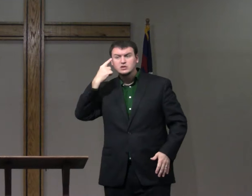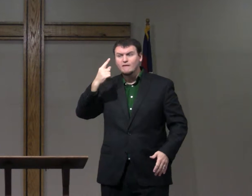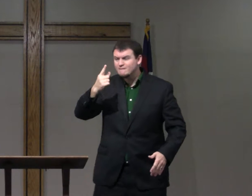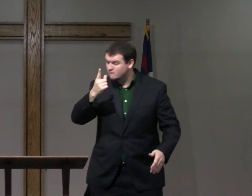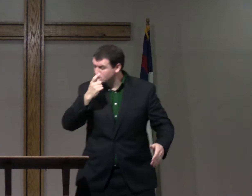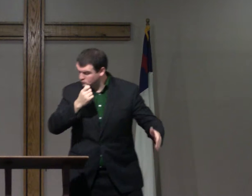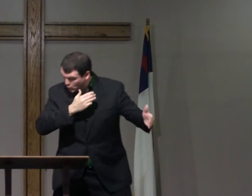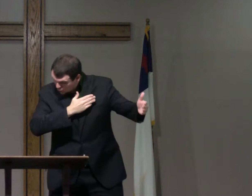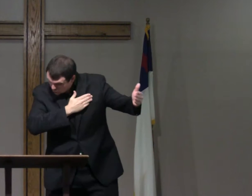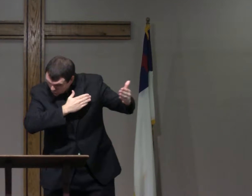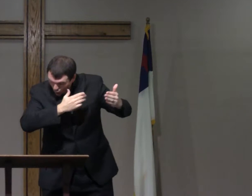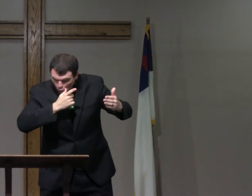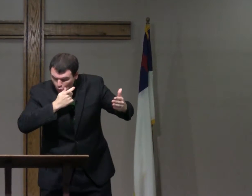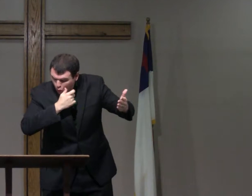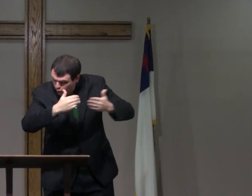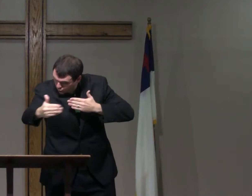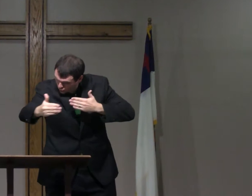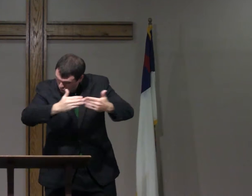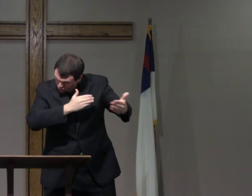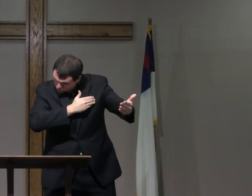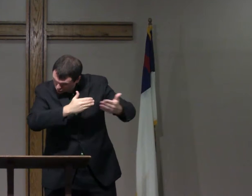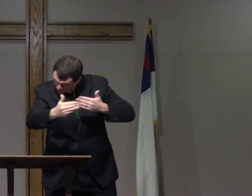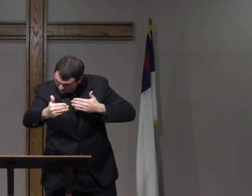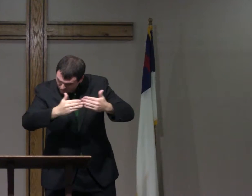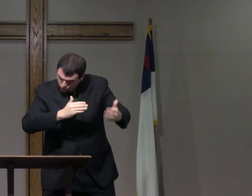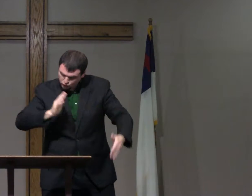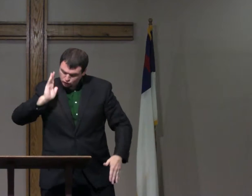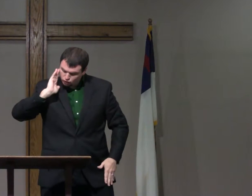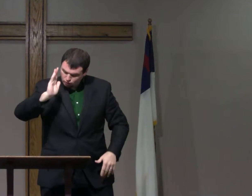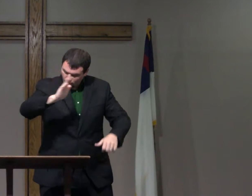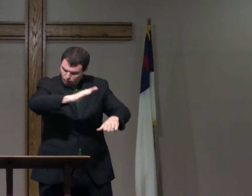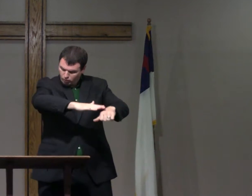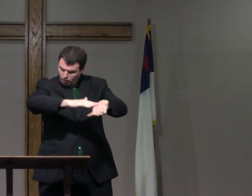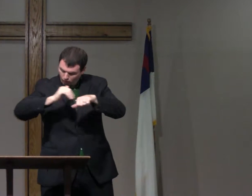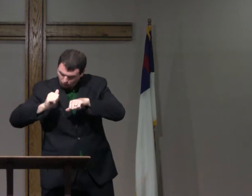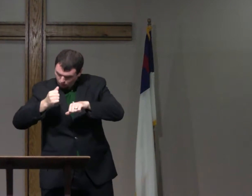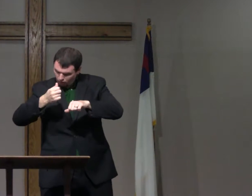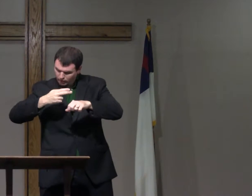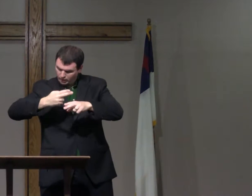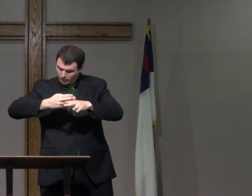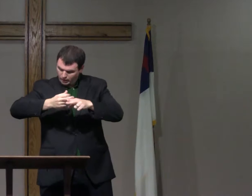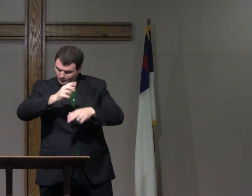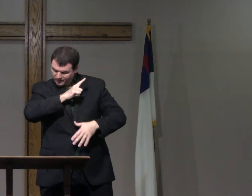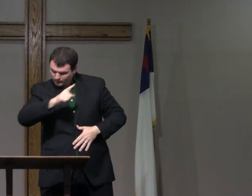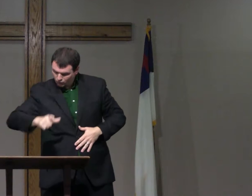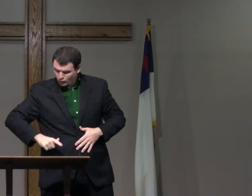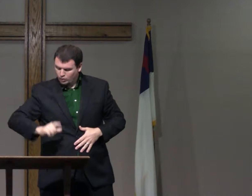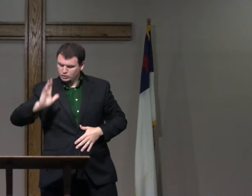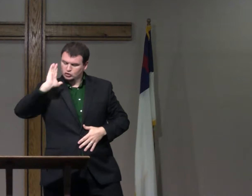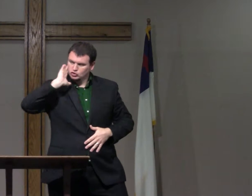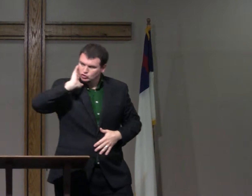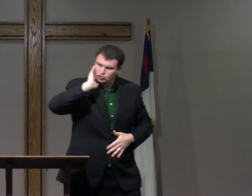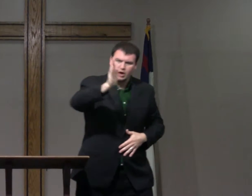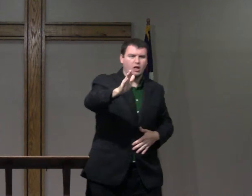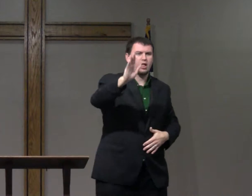Says, "For whosoever shall call upon the name of the Lord shall be saved."